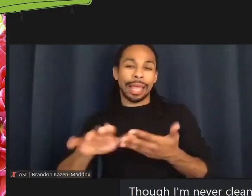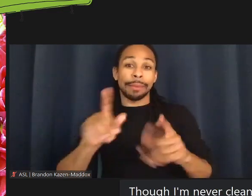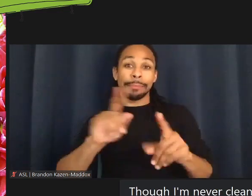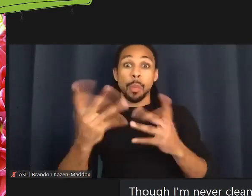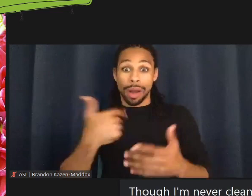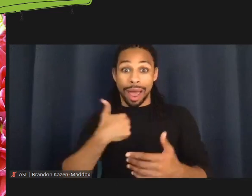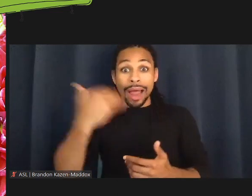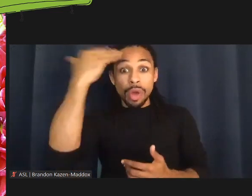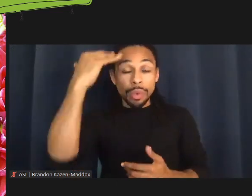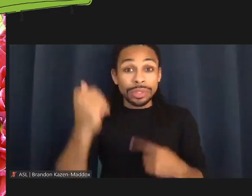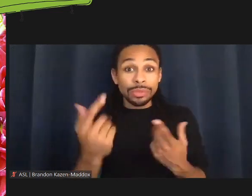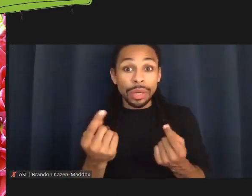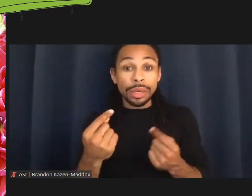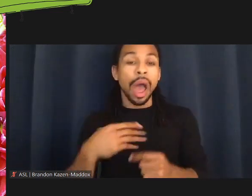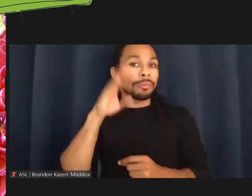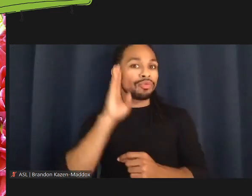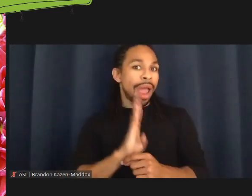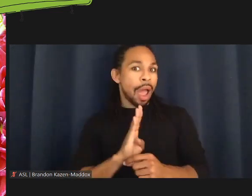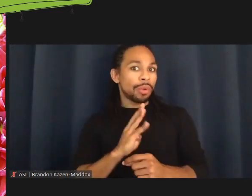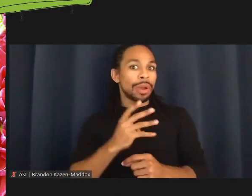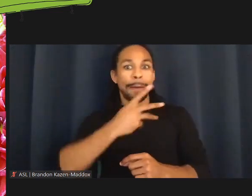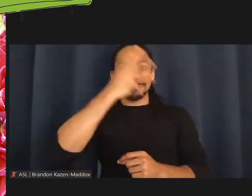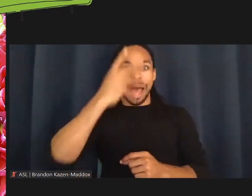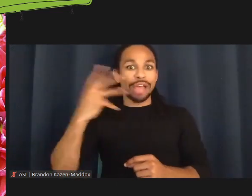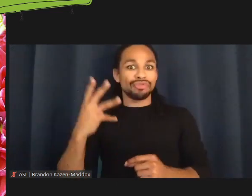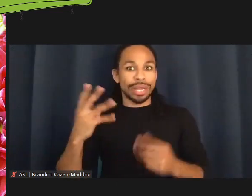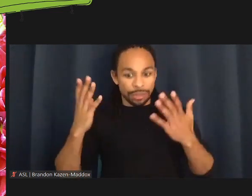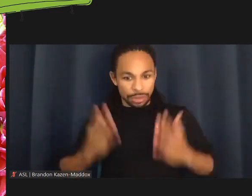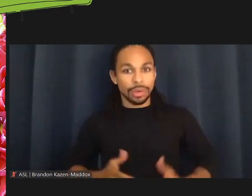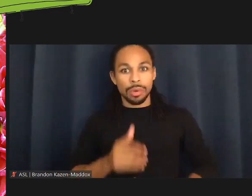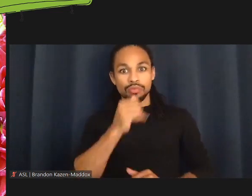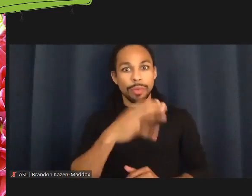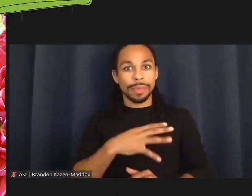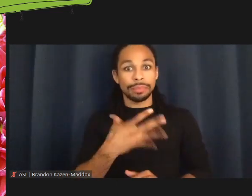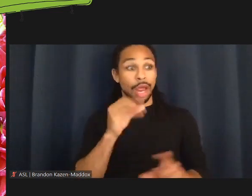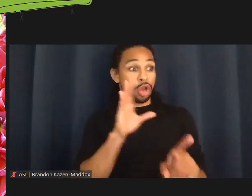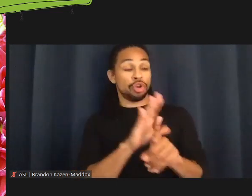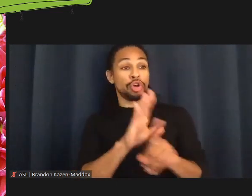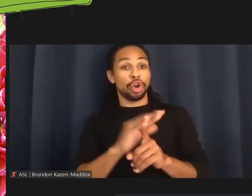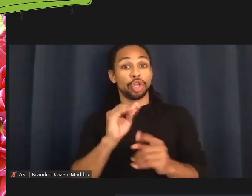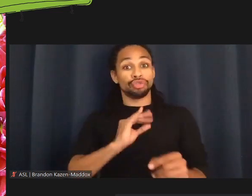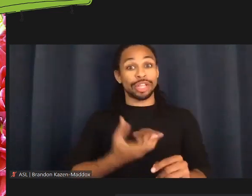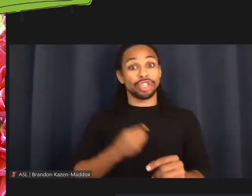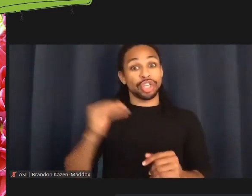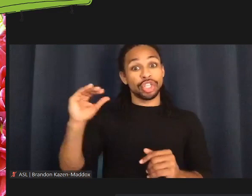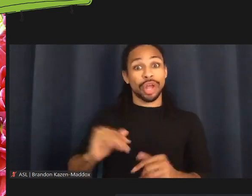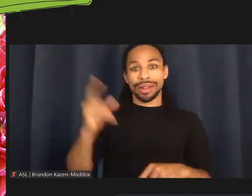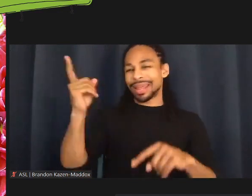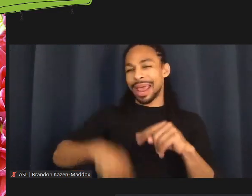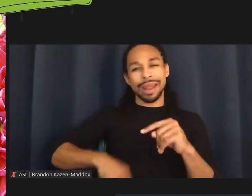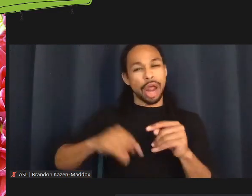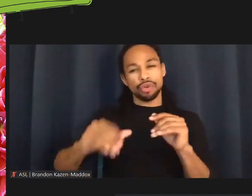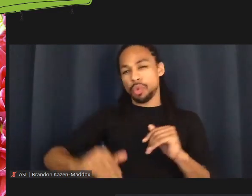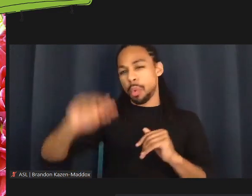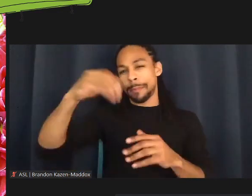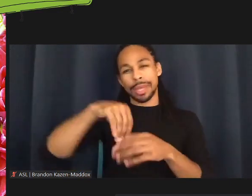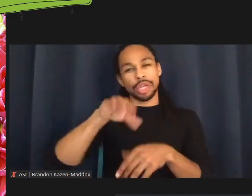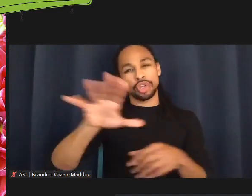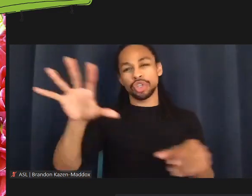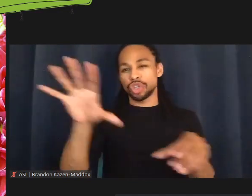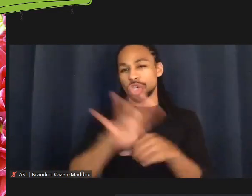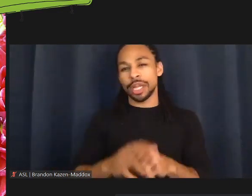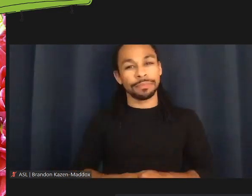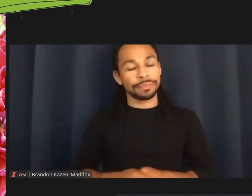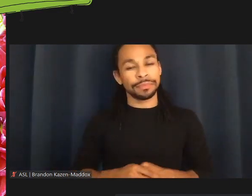a brown migrant woman and her transgender child cannot grow up in your shit. Can I just feel